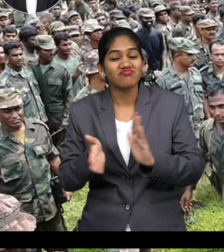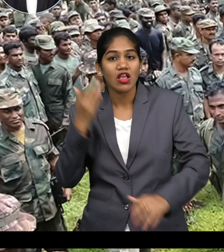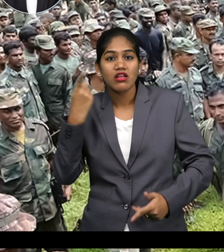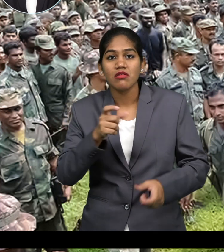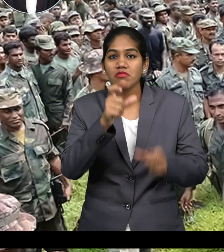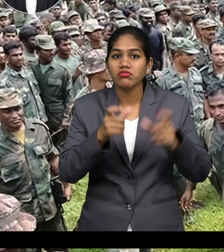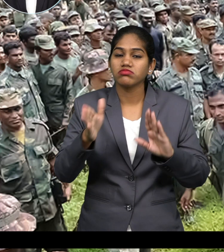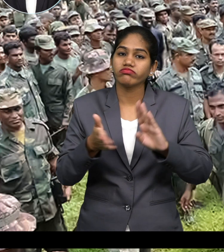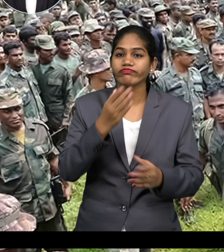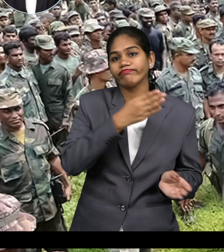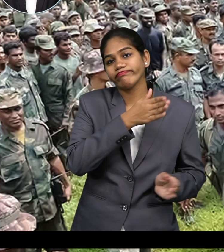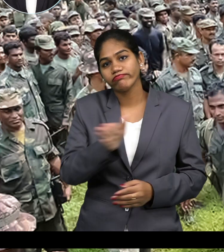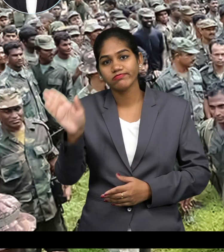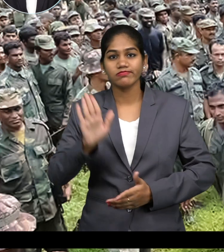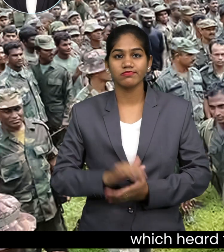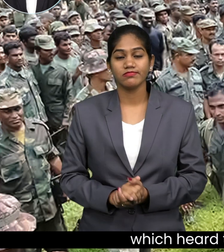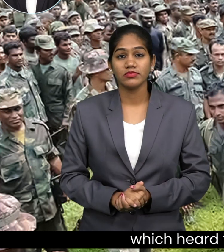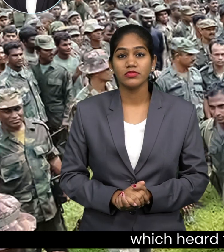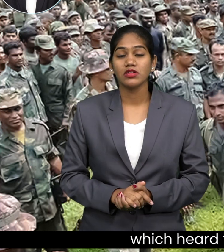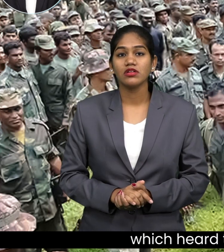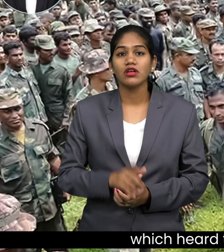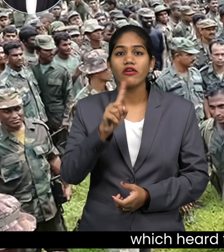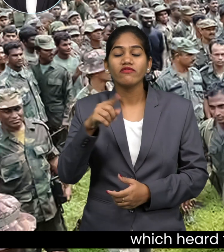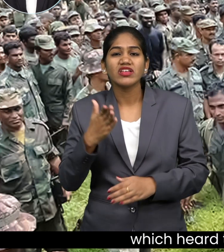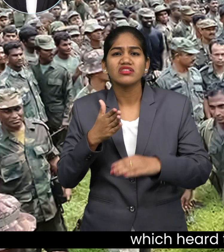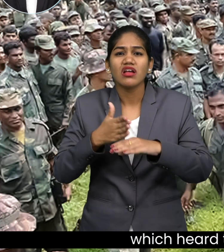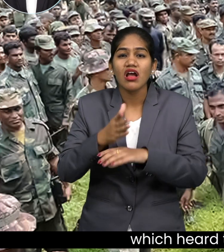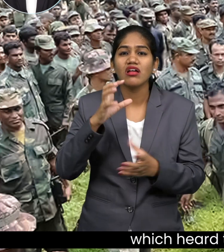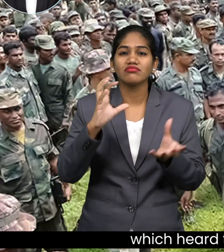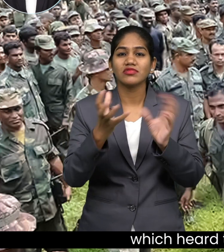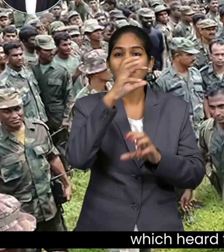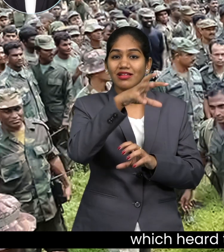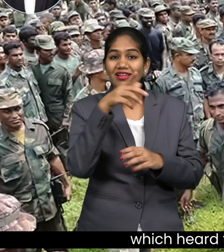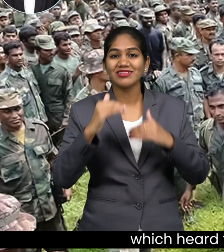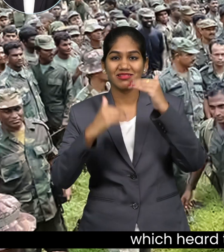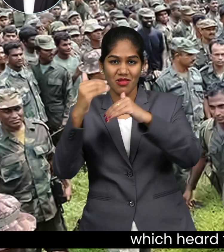escapers which hurt the country's development.